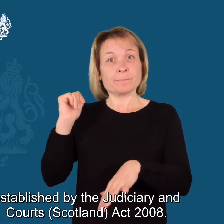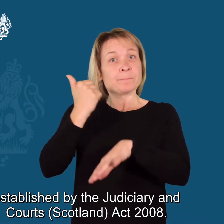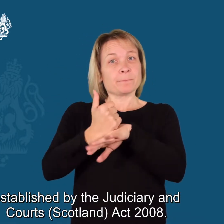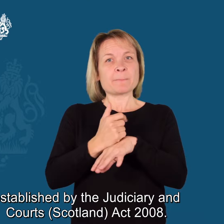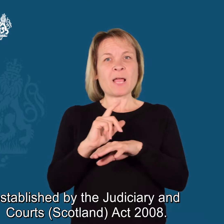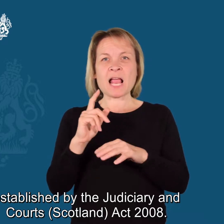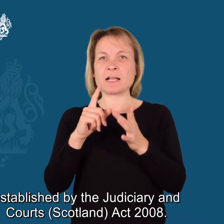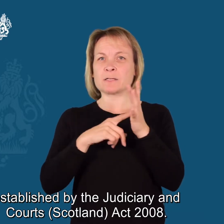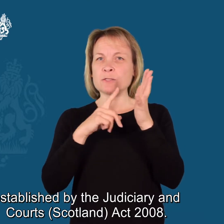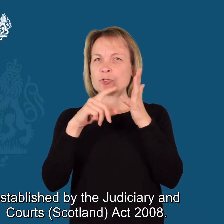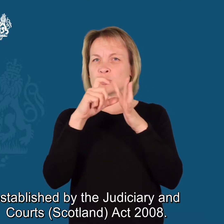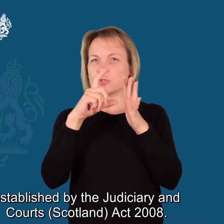Act 2008.